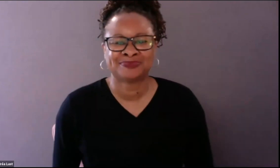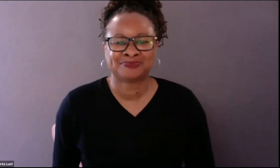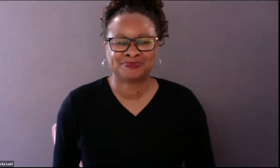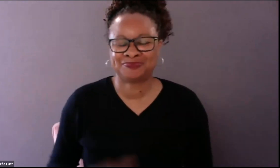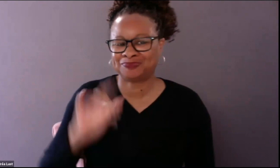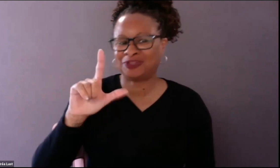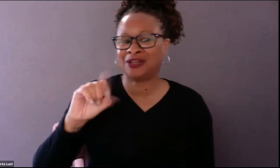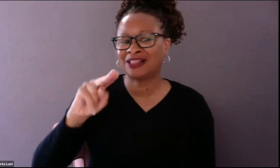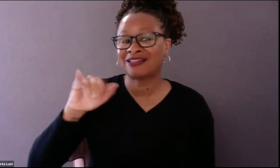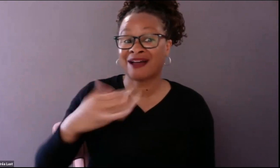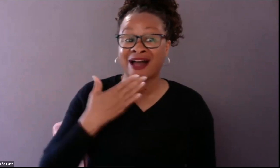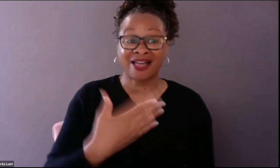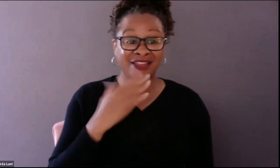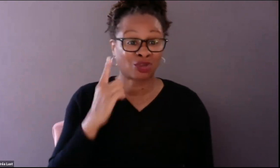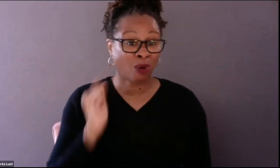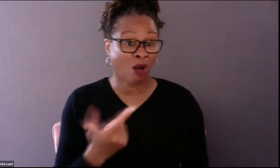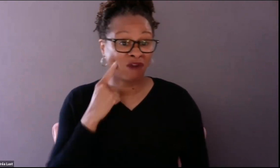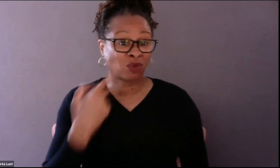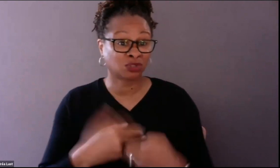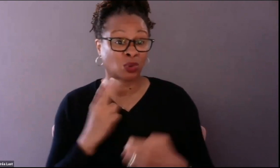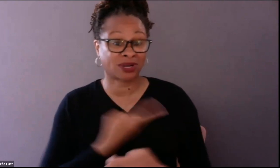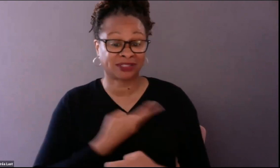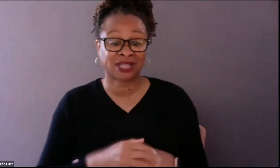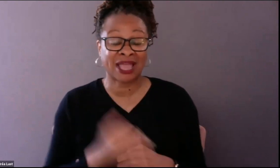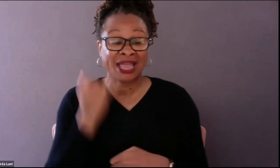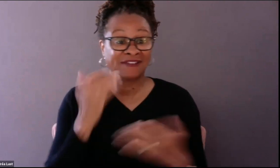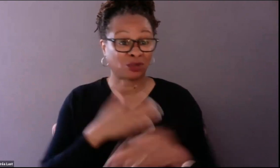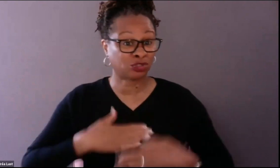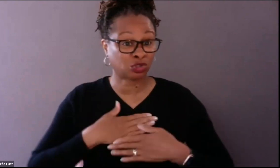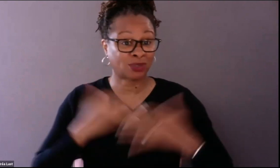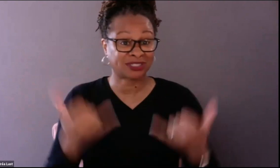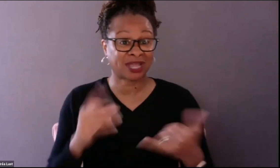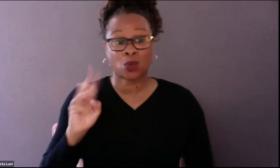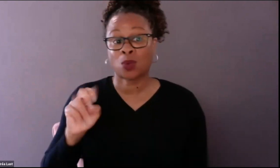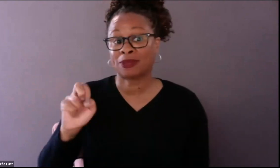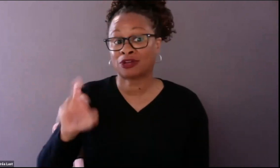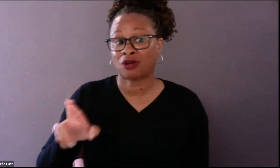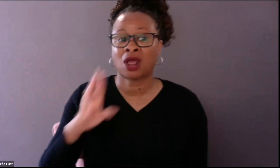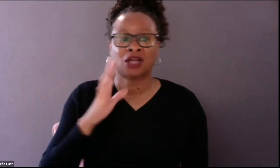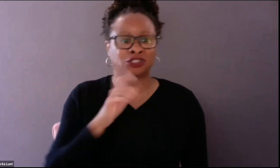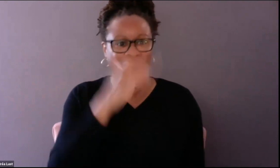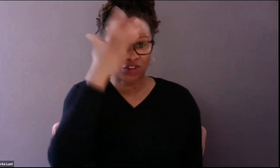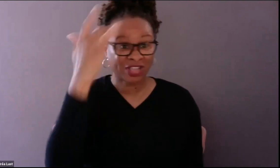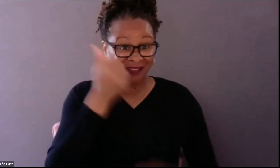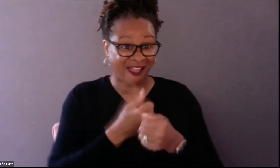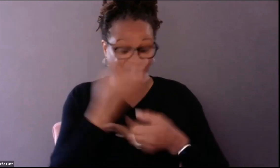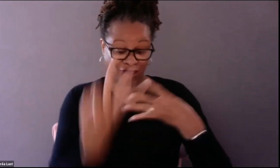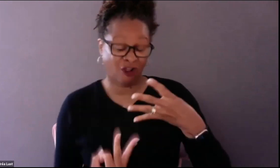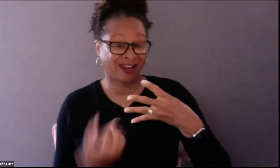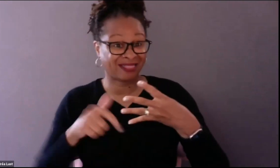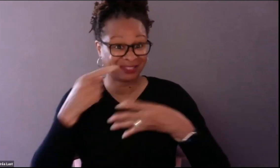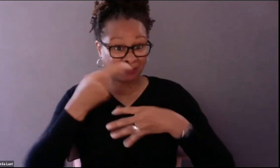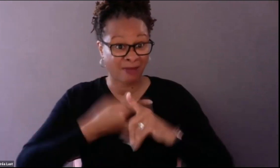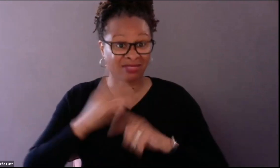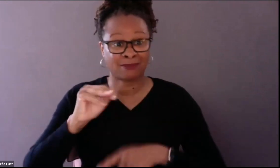Awesome. Thank you all for joining us. And if you enjoyed today's webinar, don't forget we're doing this every Friday, all month long, same time,